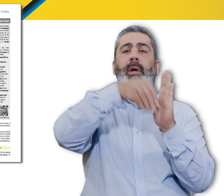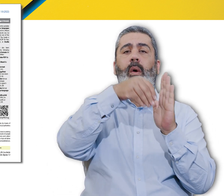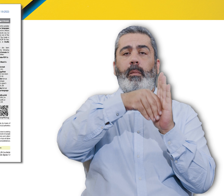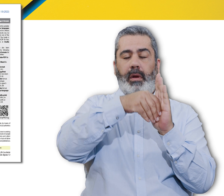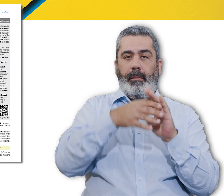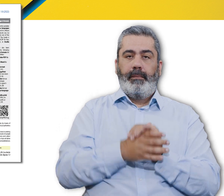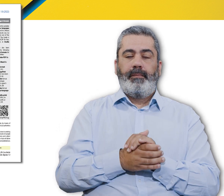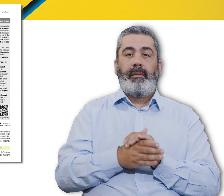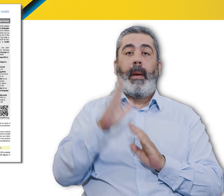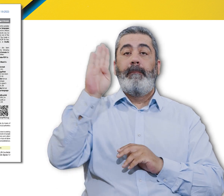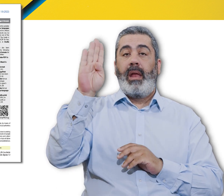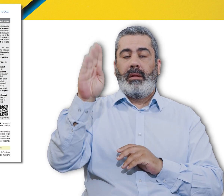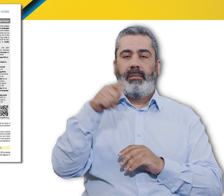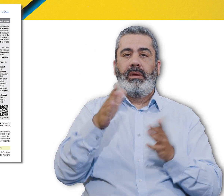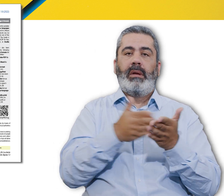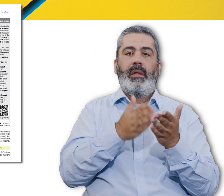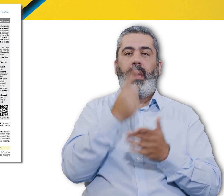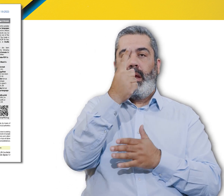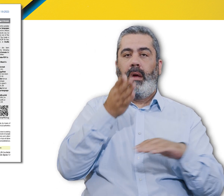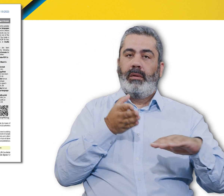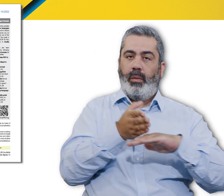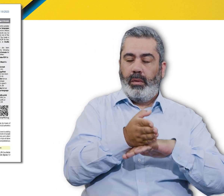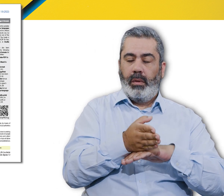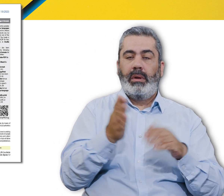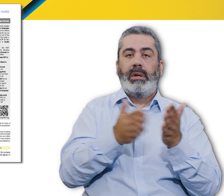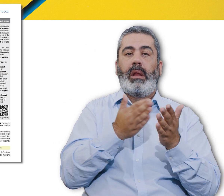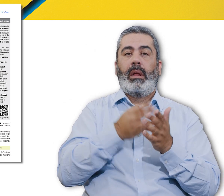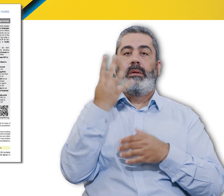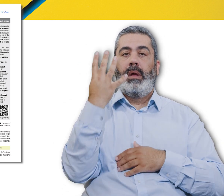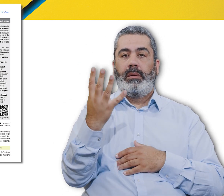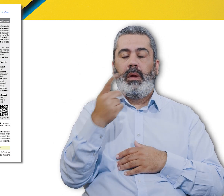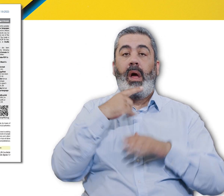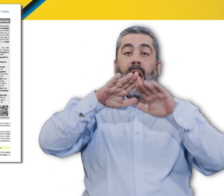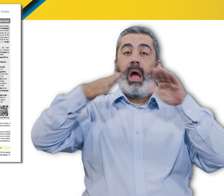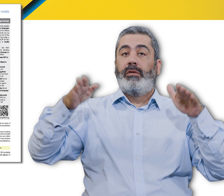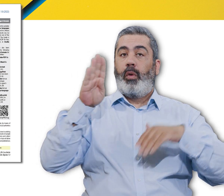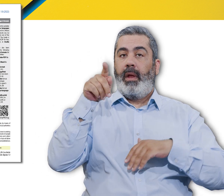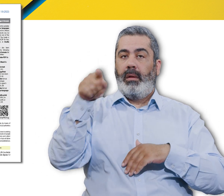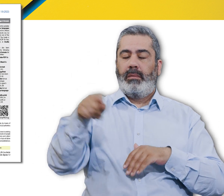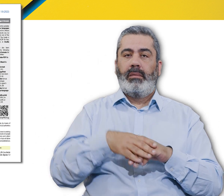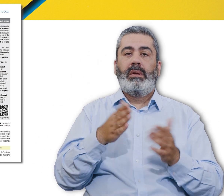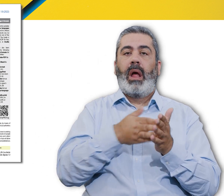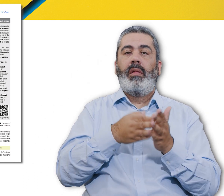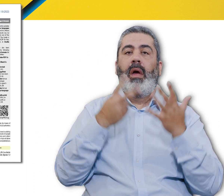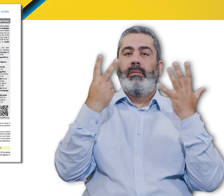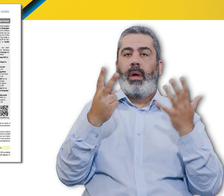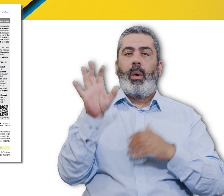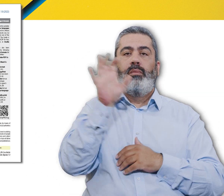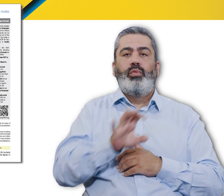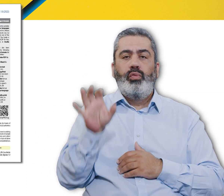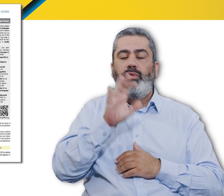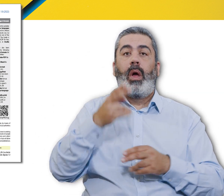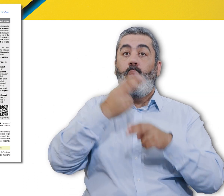Contents. Burate. Page 1. Introduction. Page 4. The Old Castle. Page 7. Museums